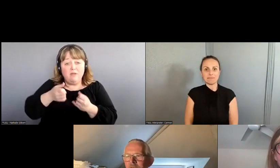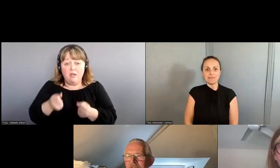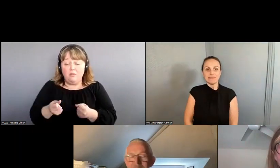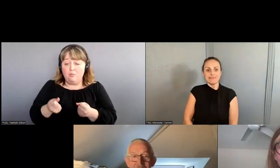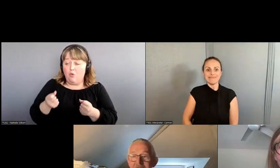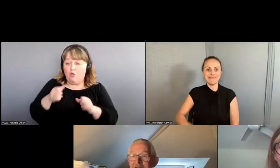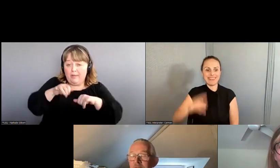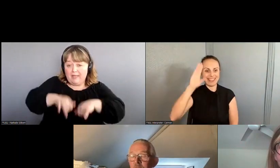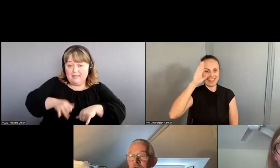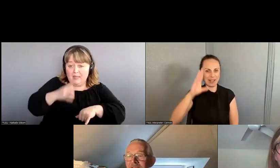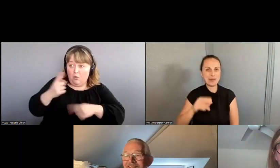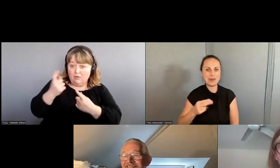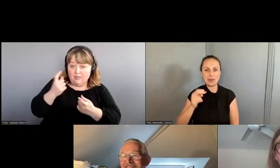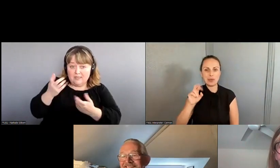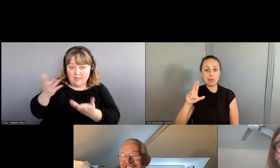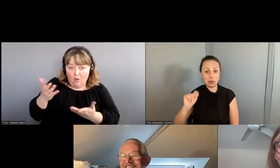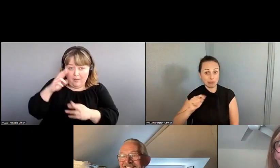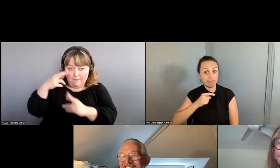Hello, am I working?